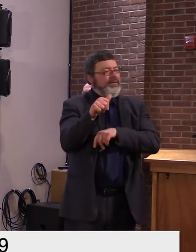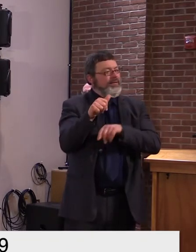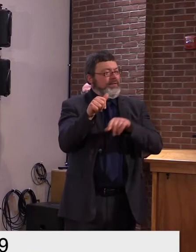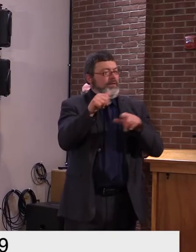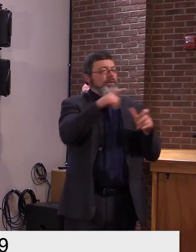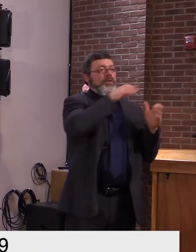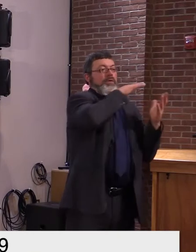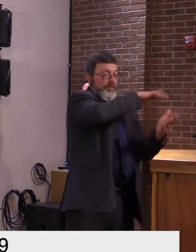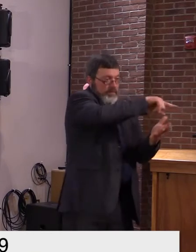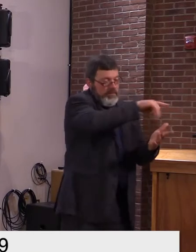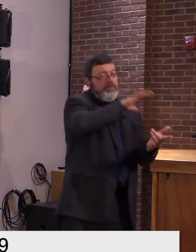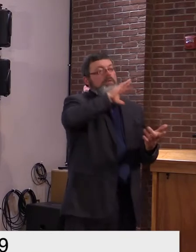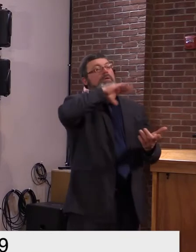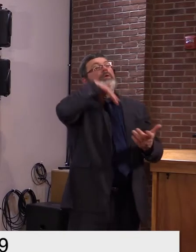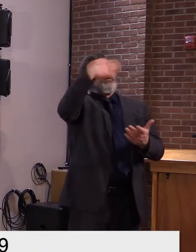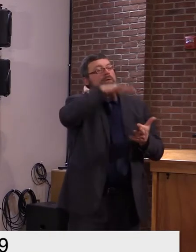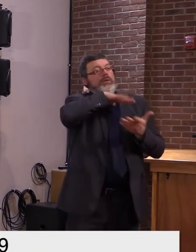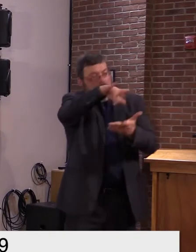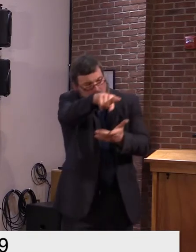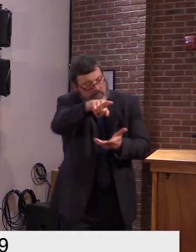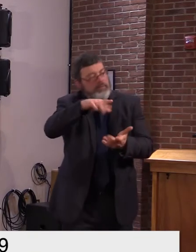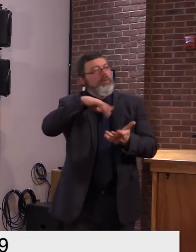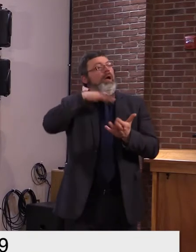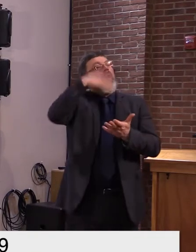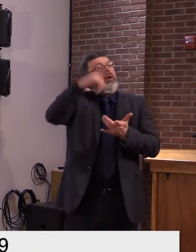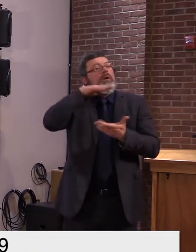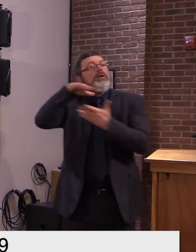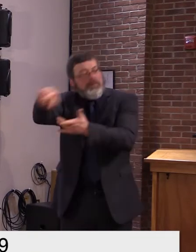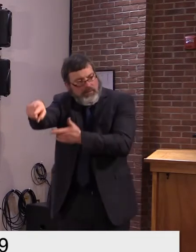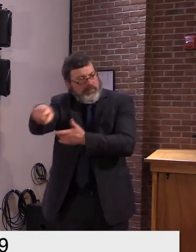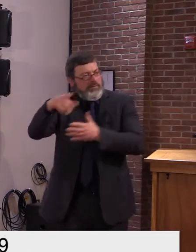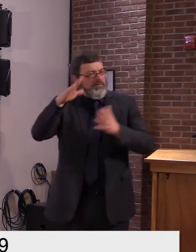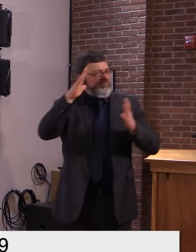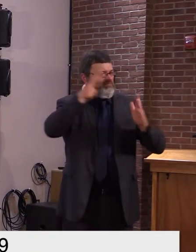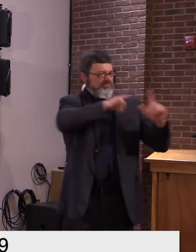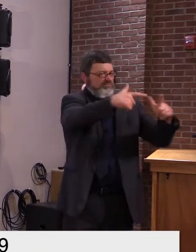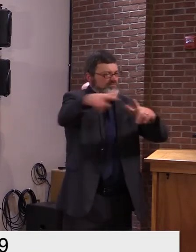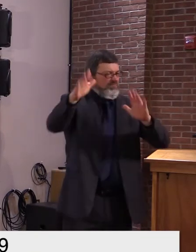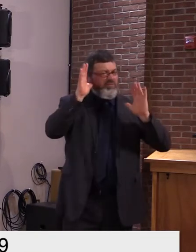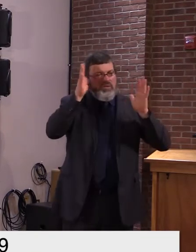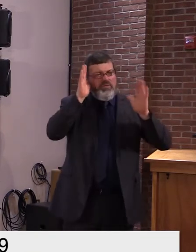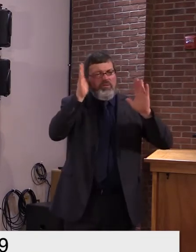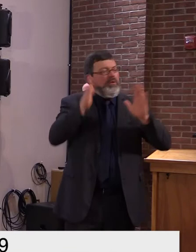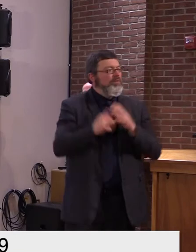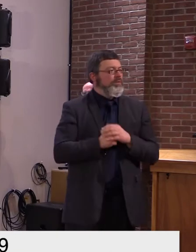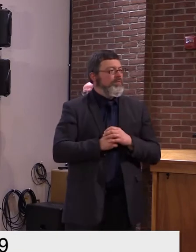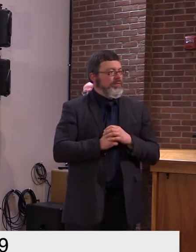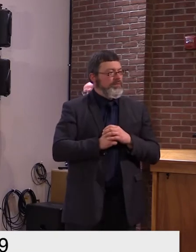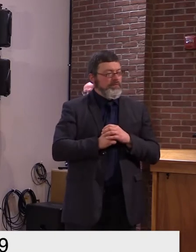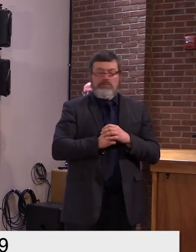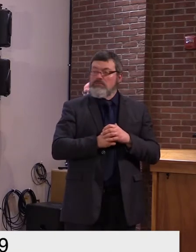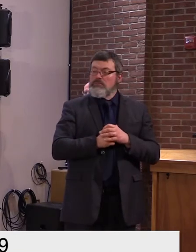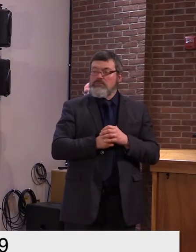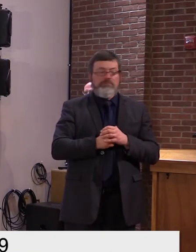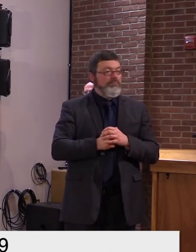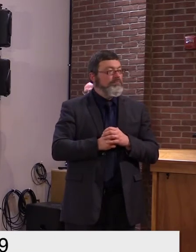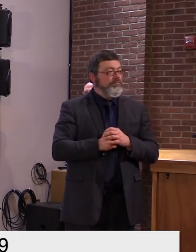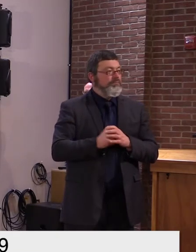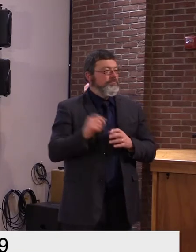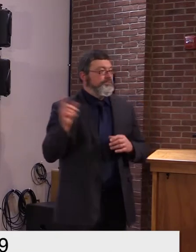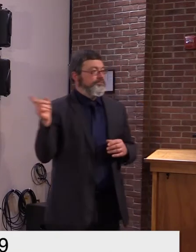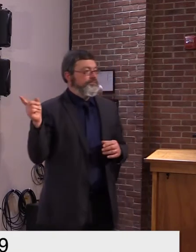able to be accomplished, I guess, until, you know, we get some everything in a regular